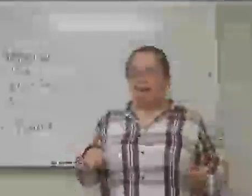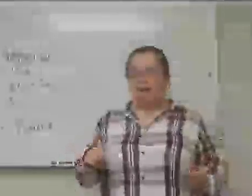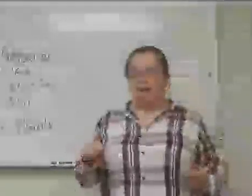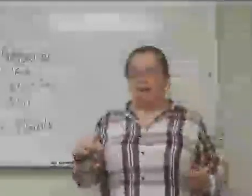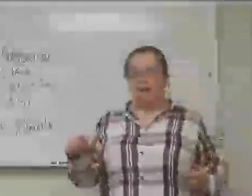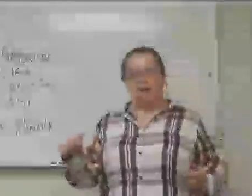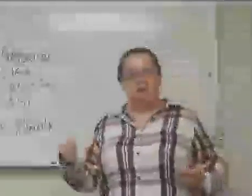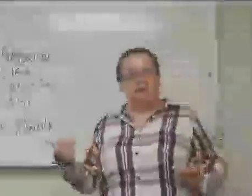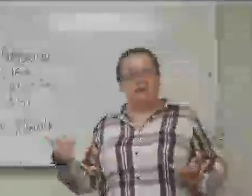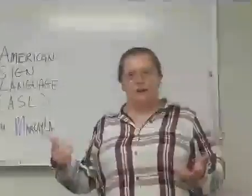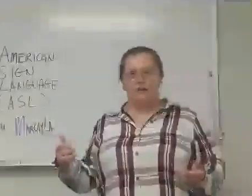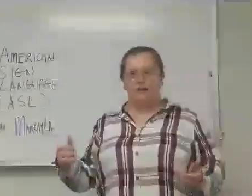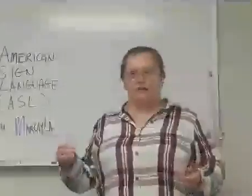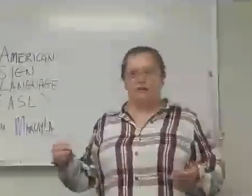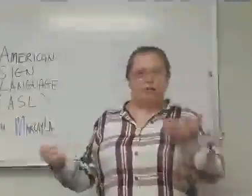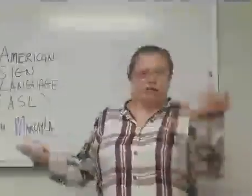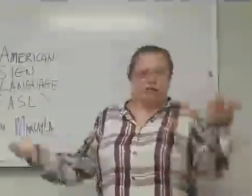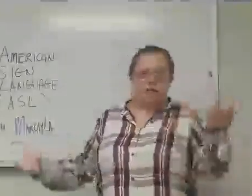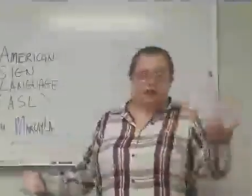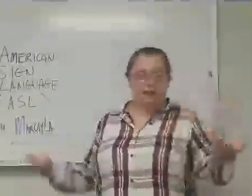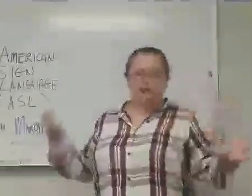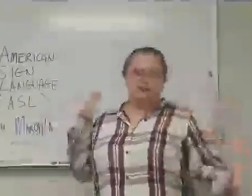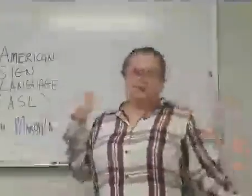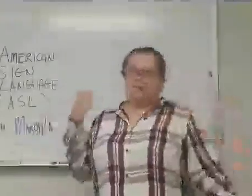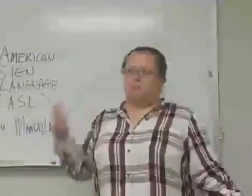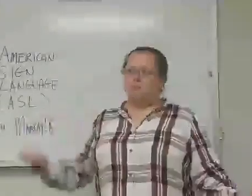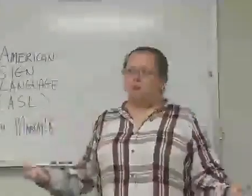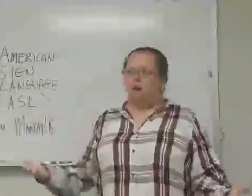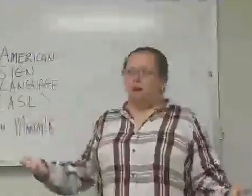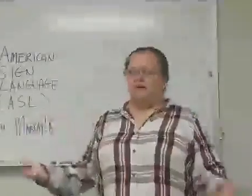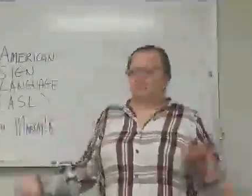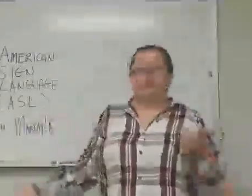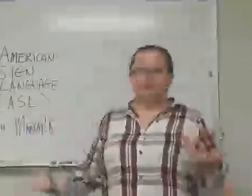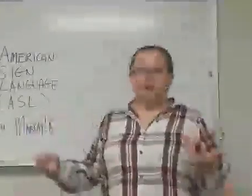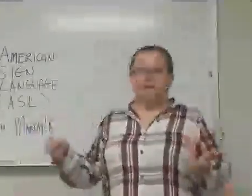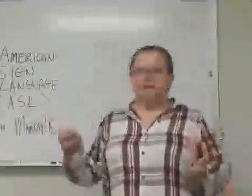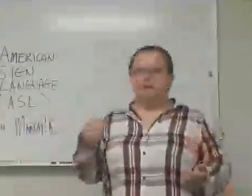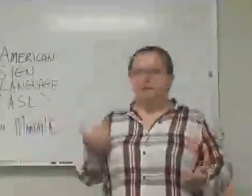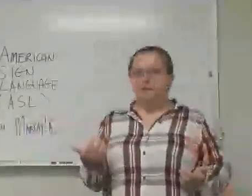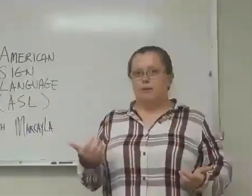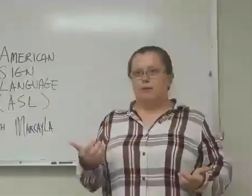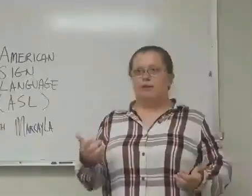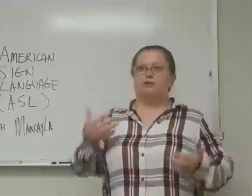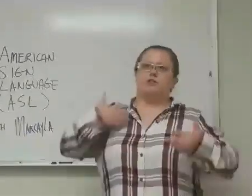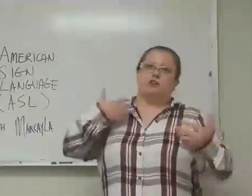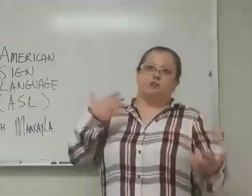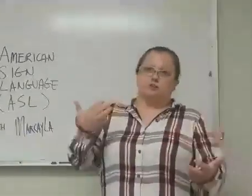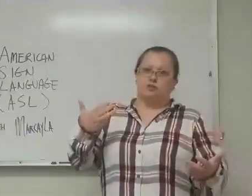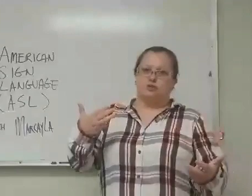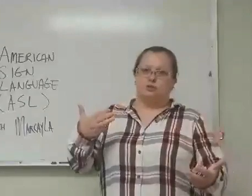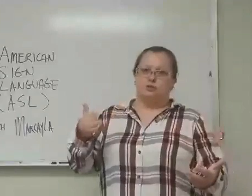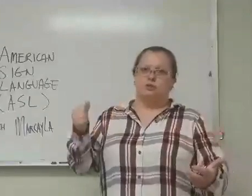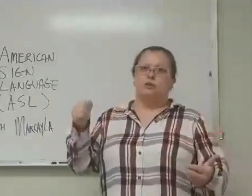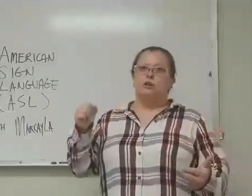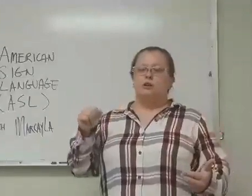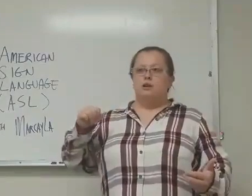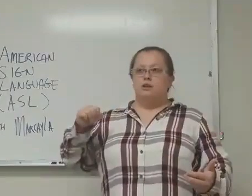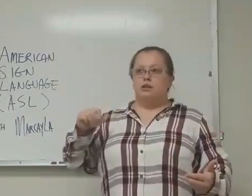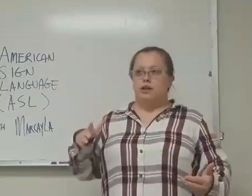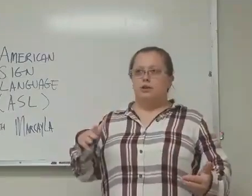practicing ASL right. when you're doing that. But it's a good way for the memory to get used to the lettering